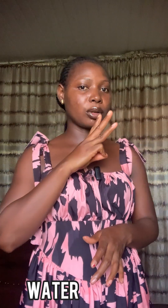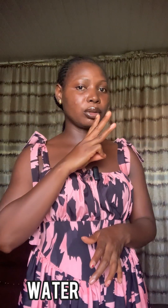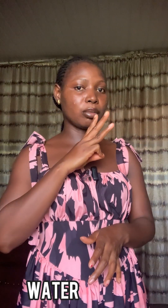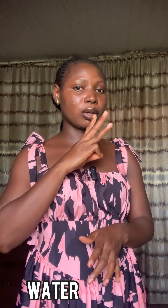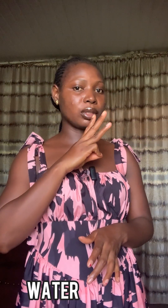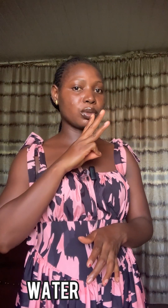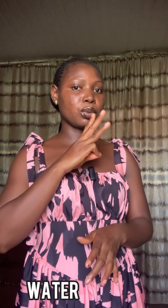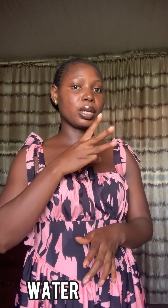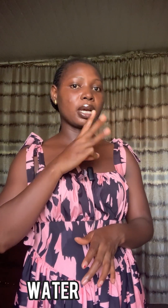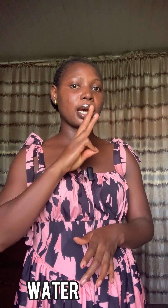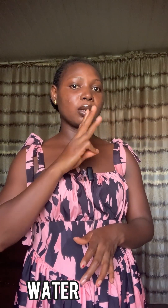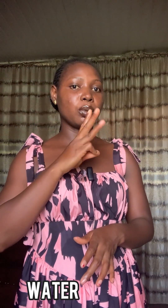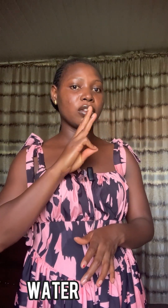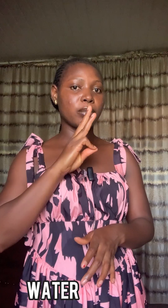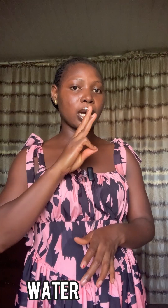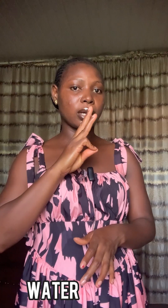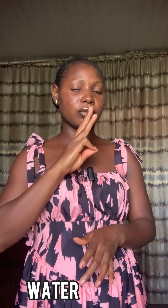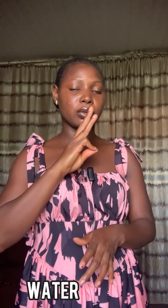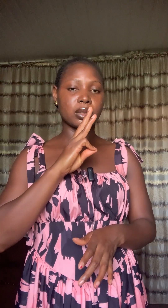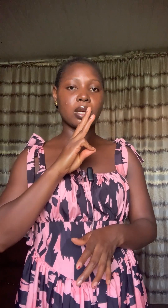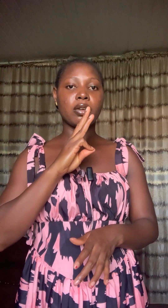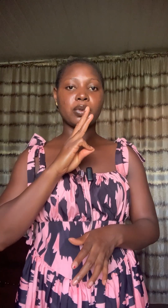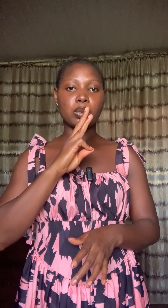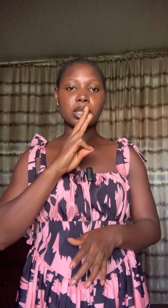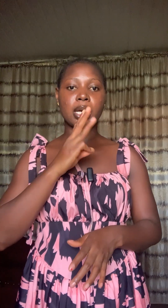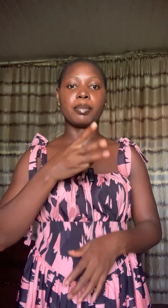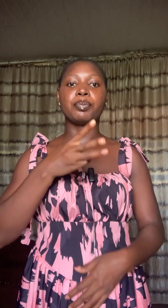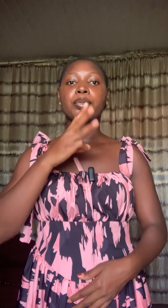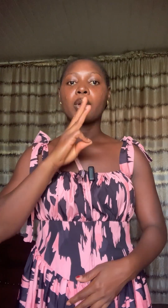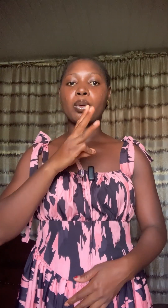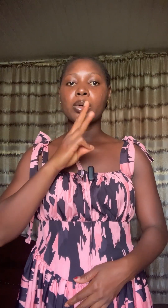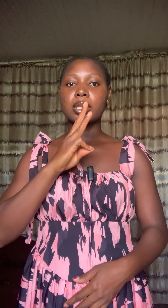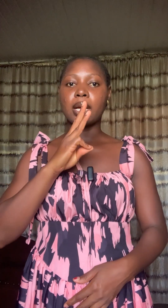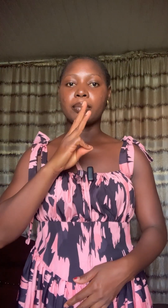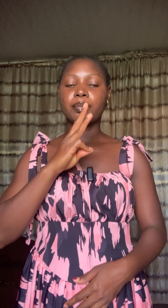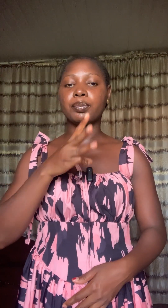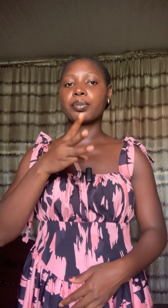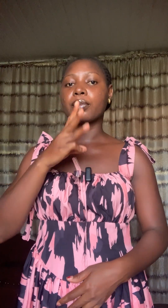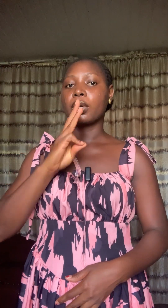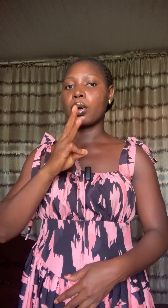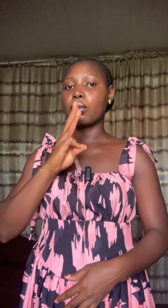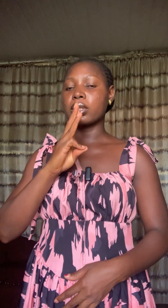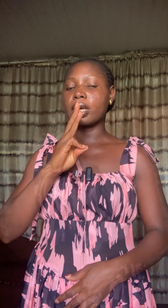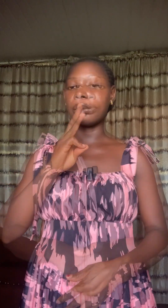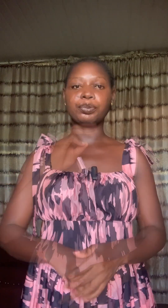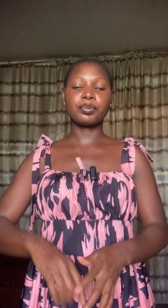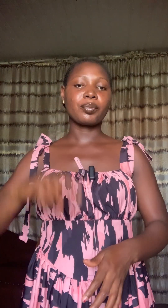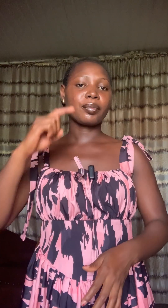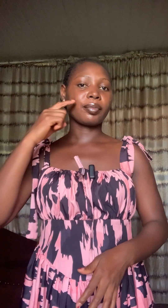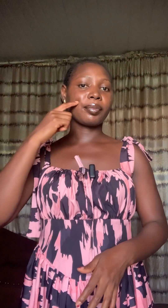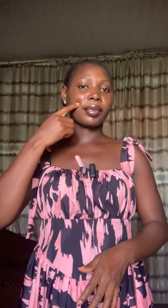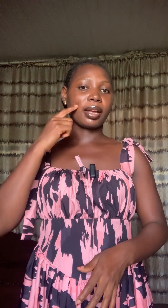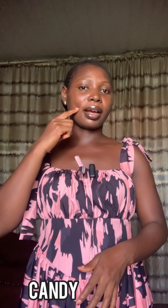your mouth this way and wave back and forth for water. Water, water.